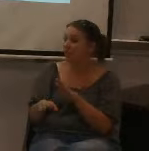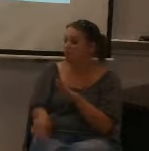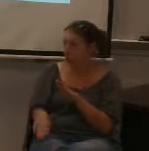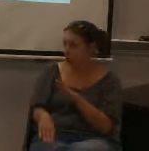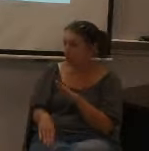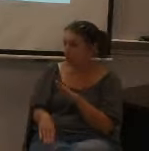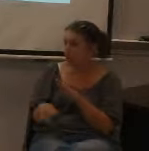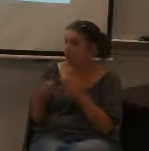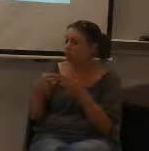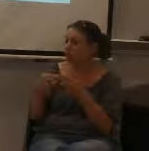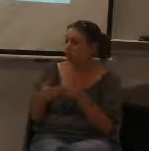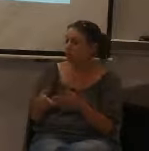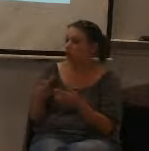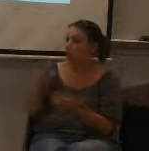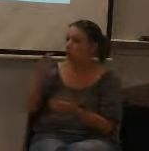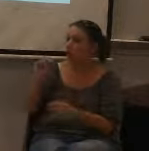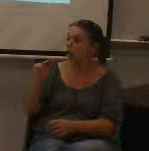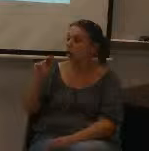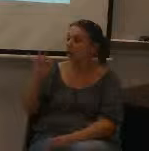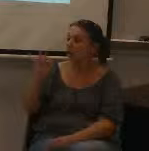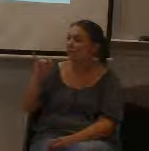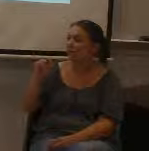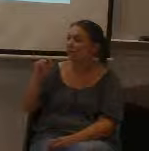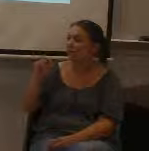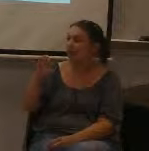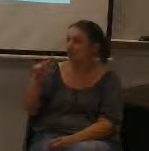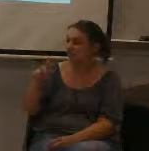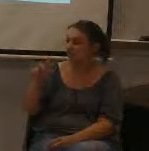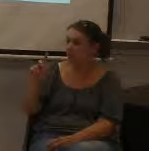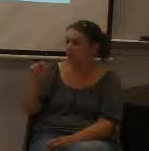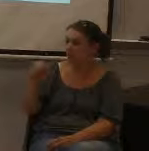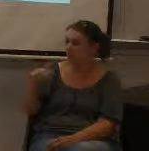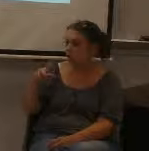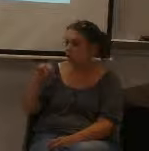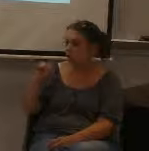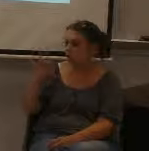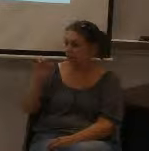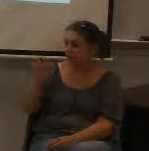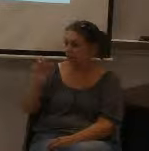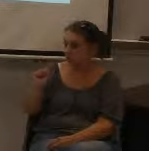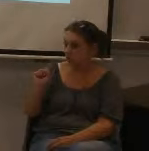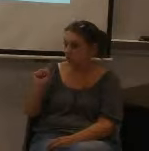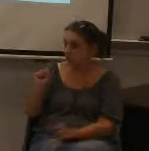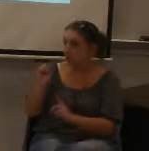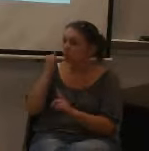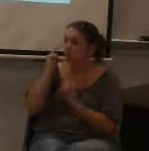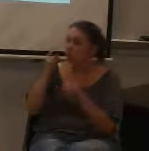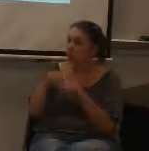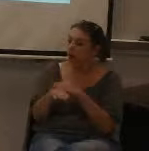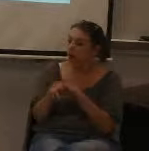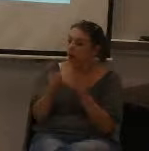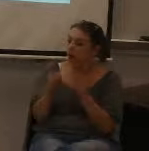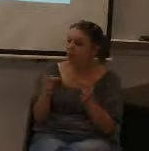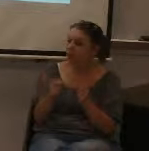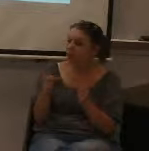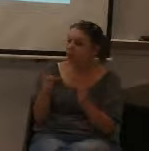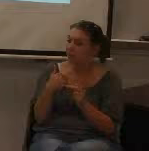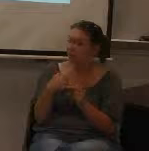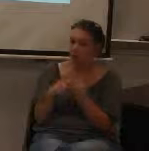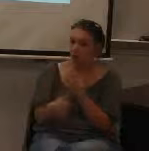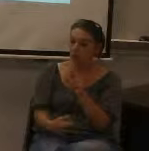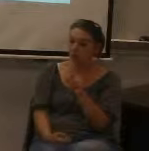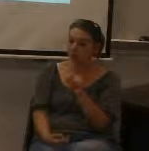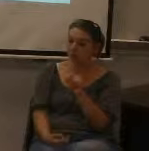and those would be considered confined aquifers. So you get in a place where you've got what an artesian well